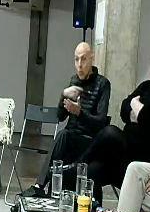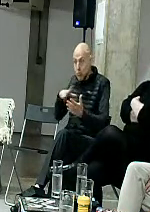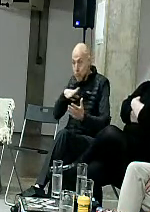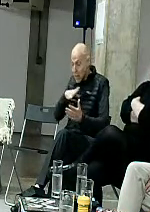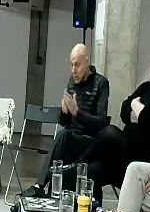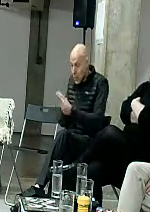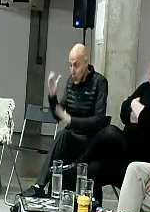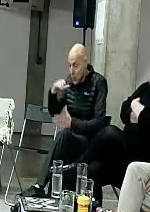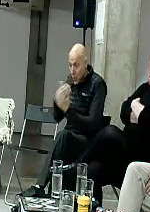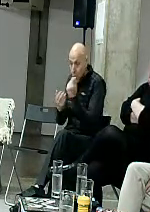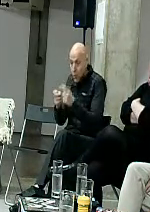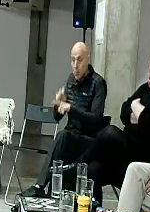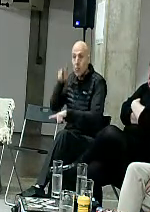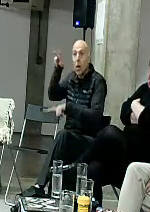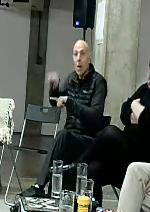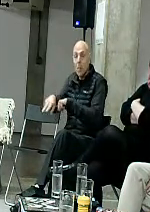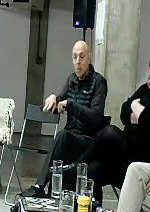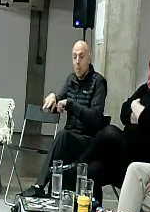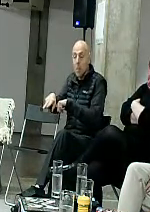socks off, we were going to jump in.